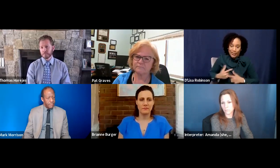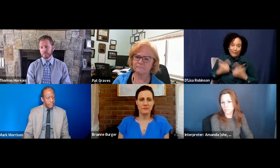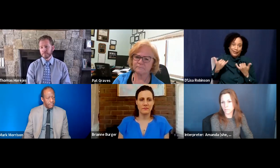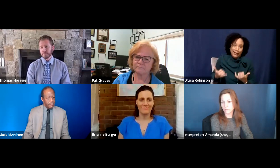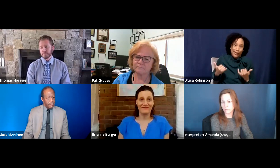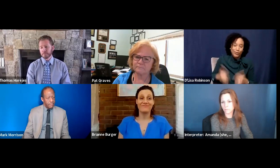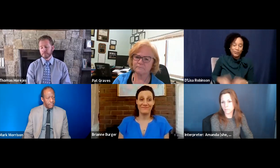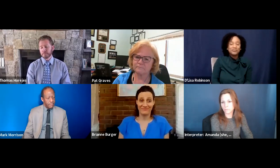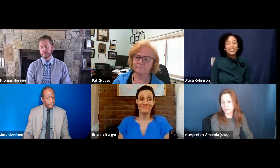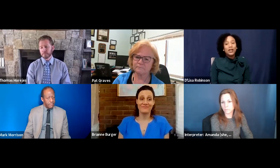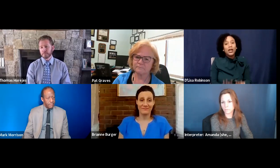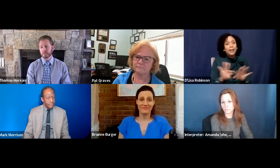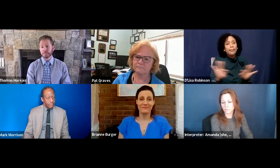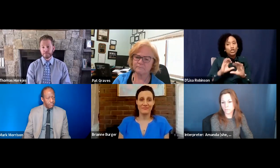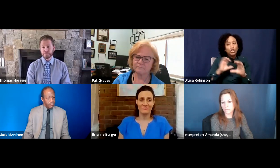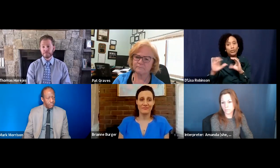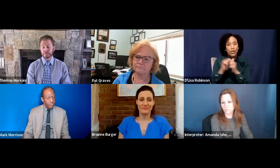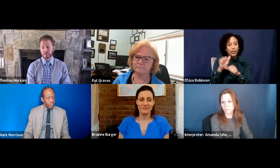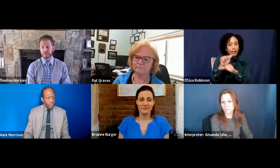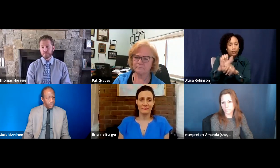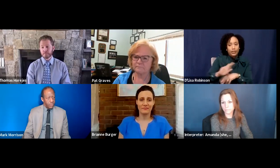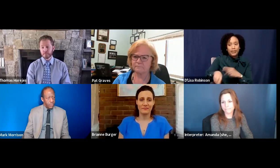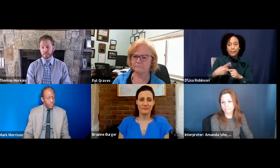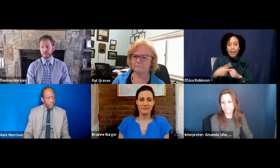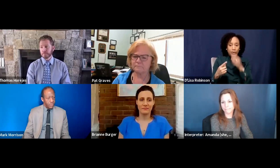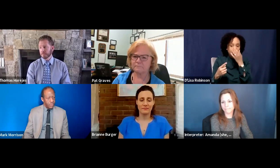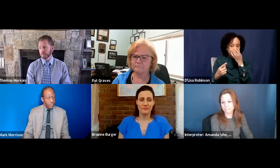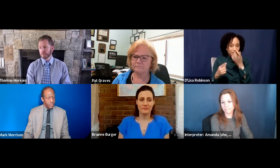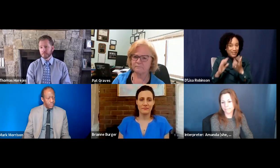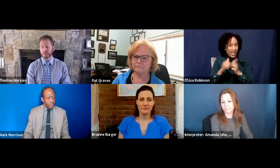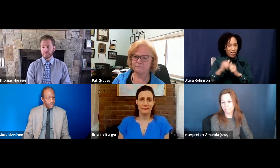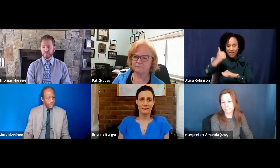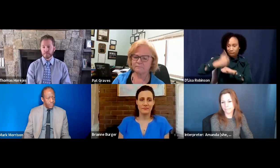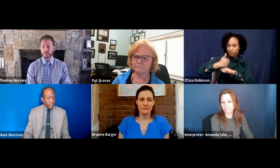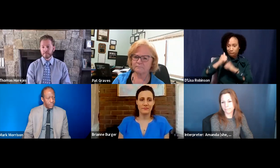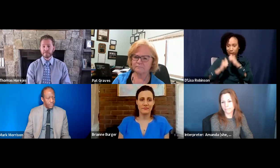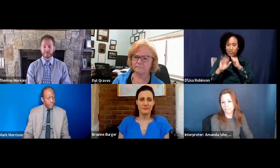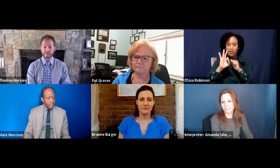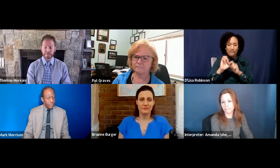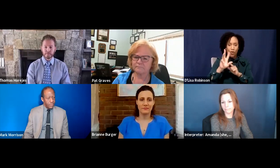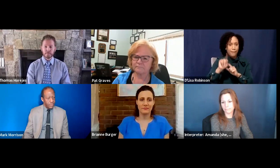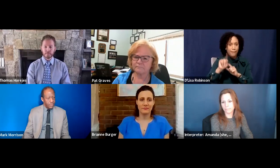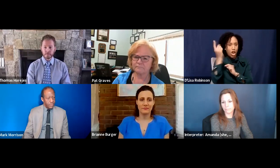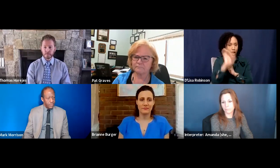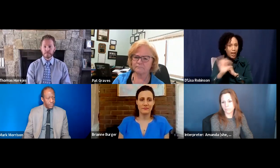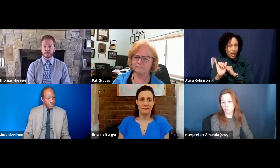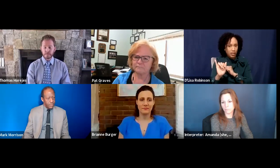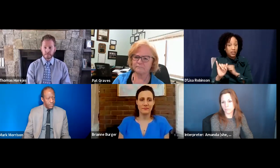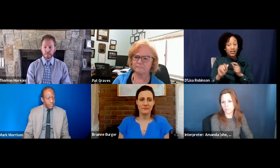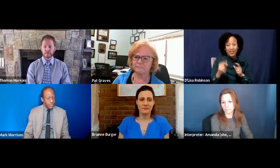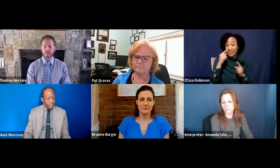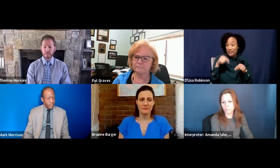Now, in virtual jobs, which is the world we're living in right now, it's important to communicate with employees about how they